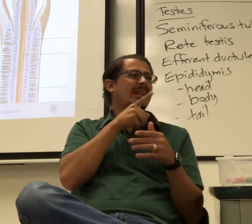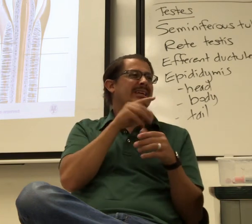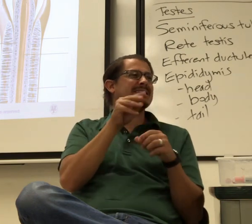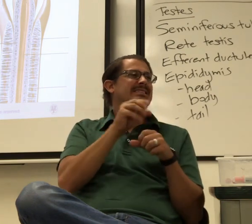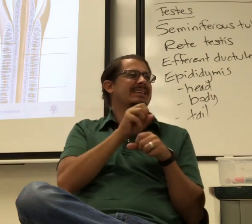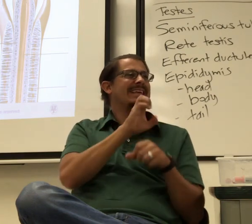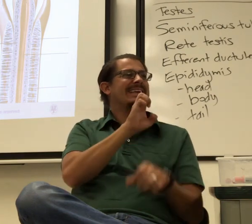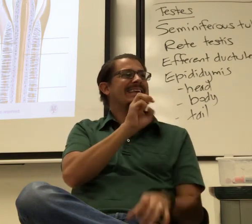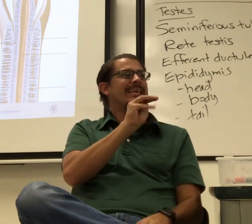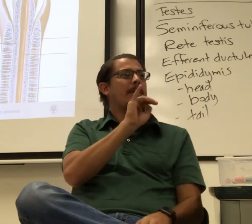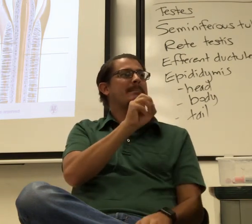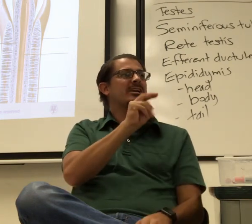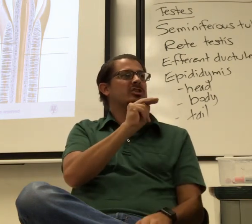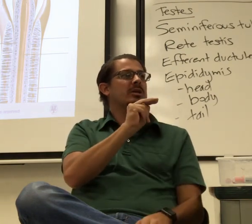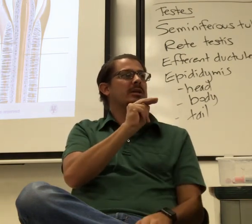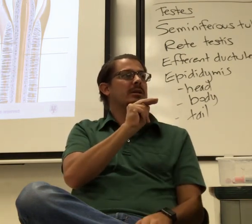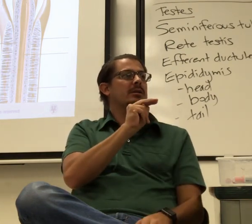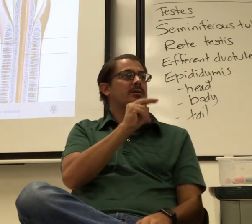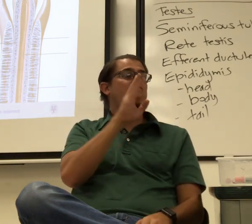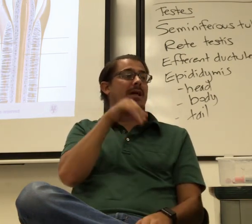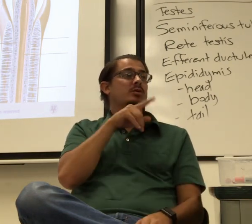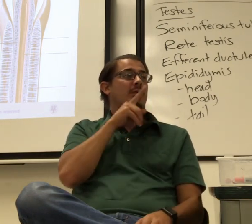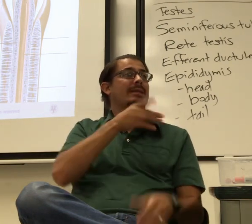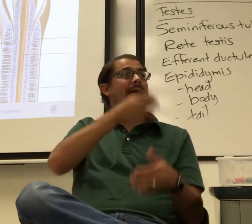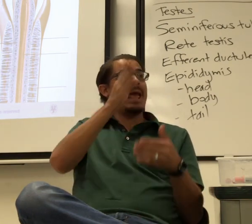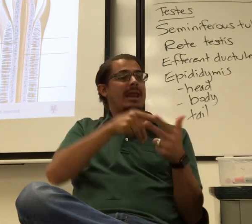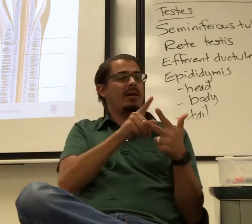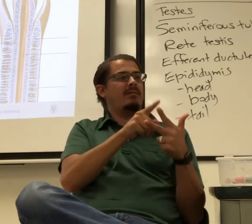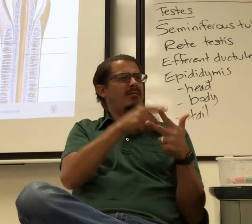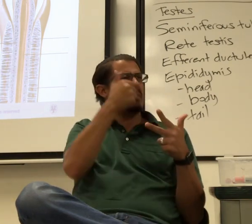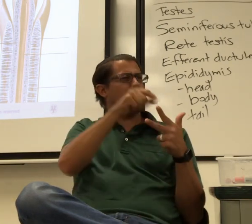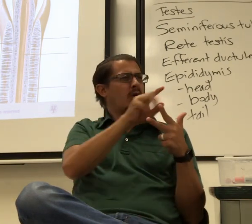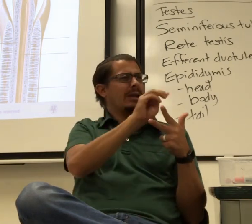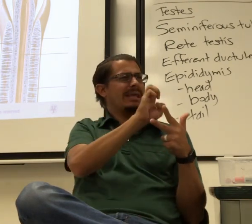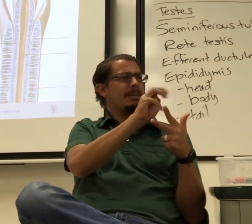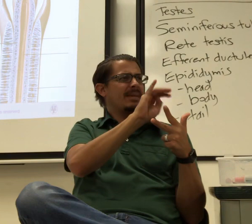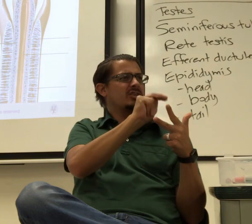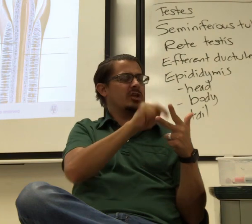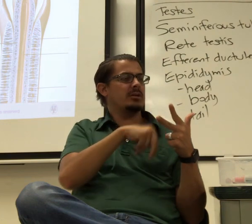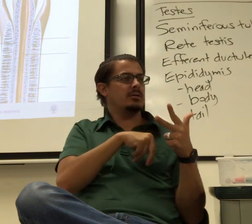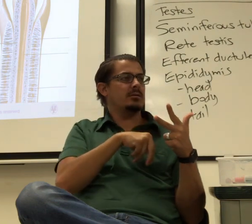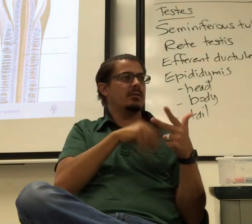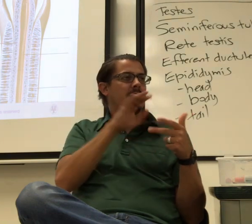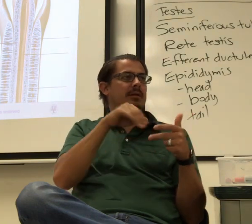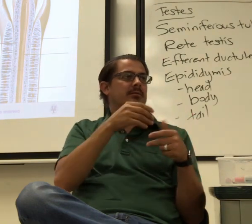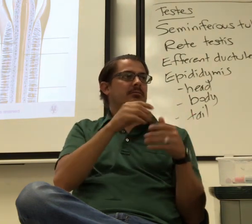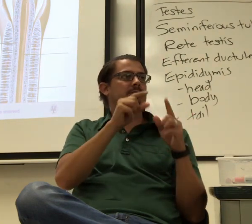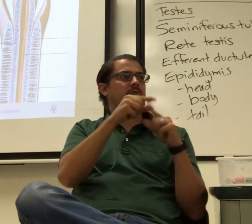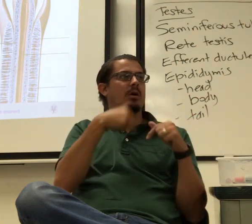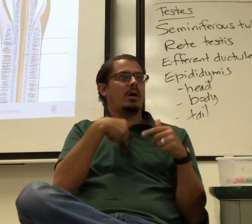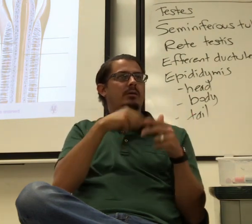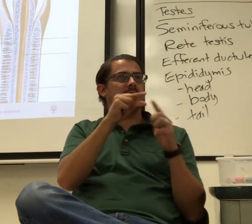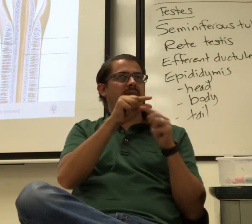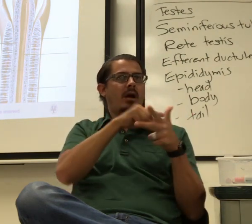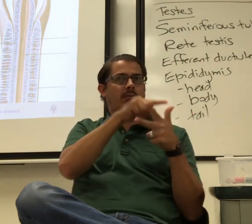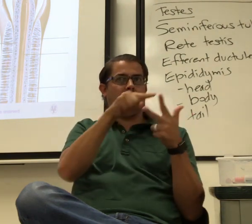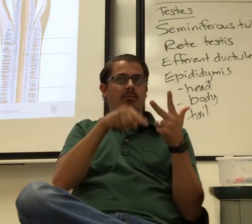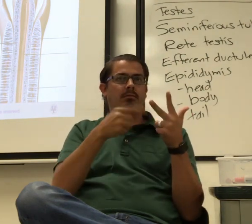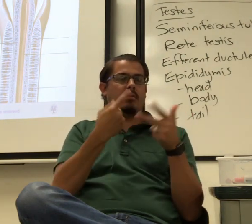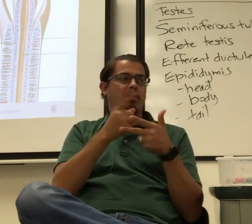So this point represents end of emission in terms of how I defined it in